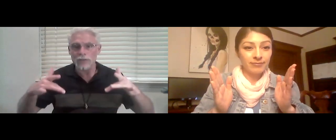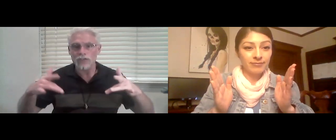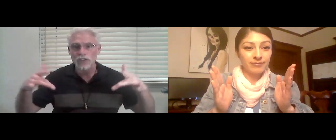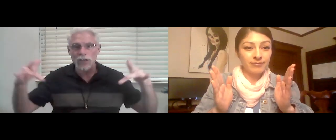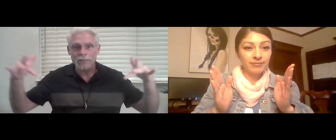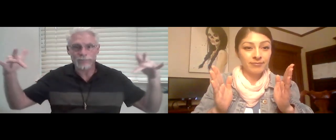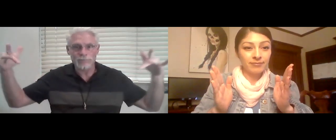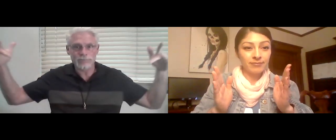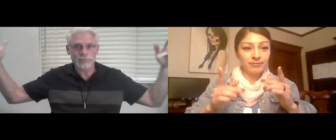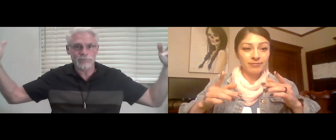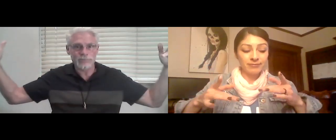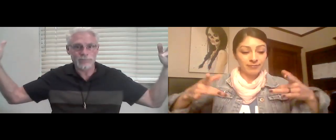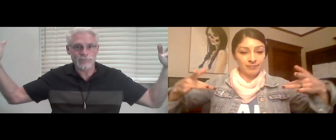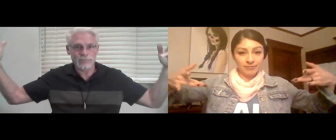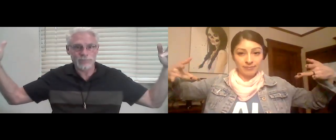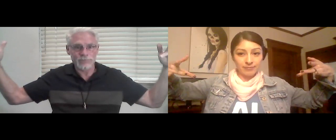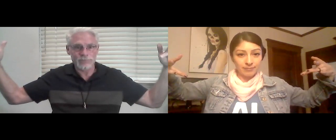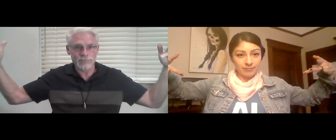and then shine.